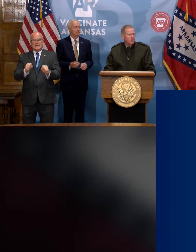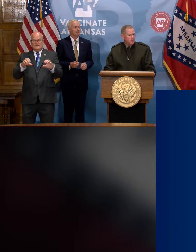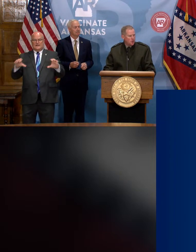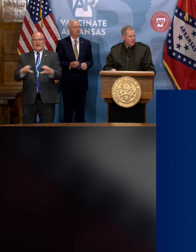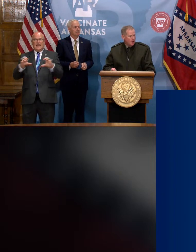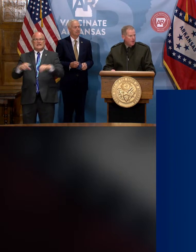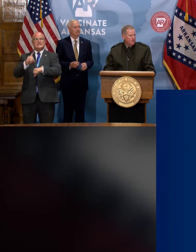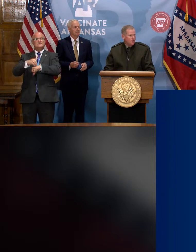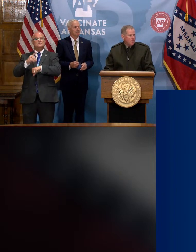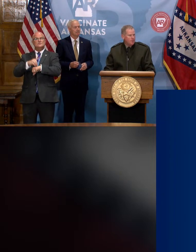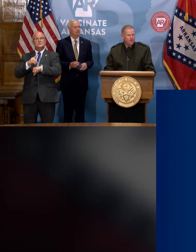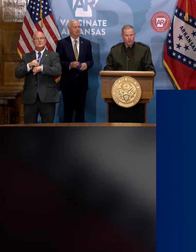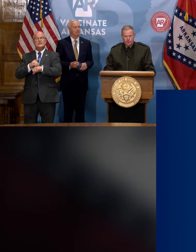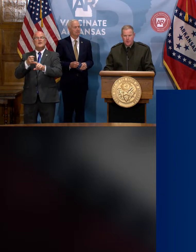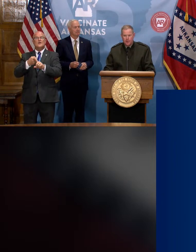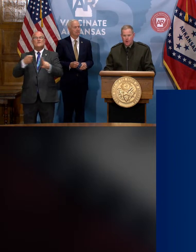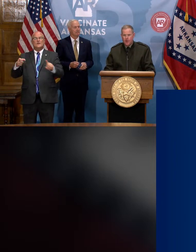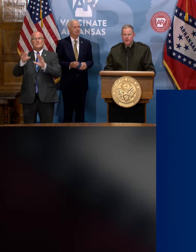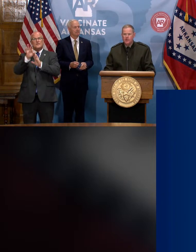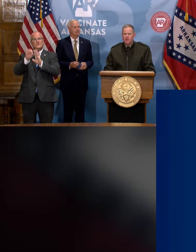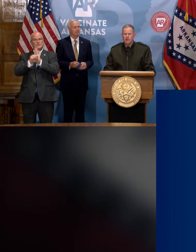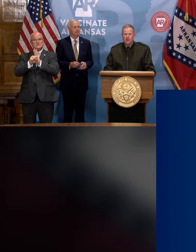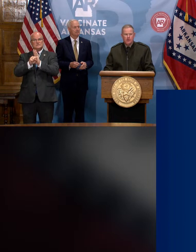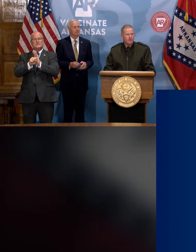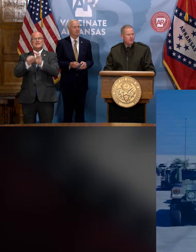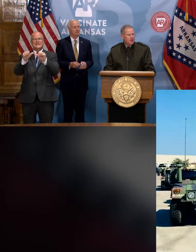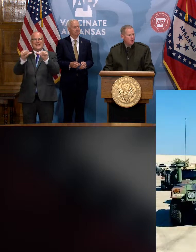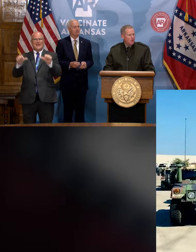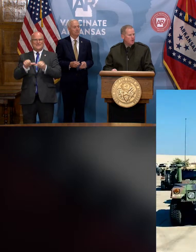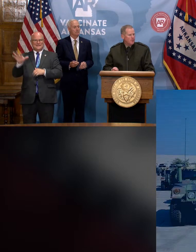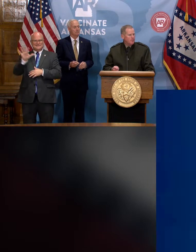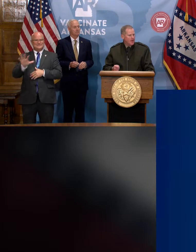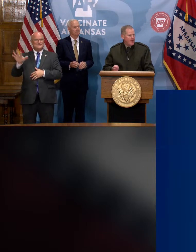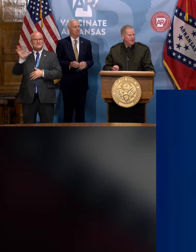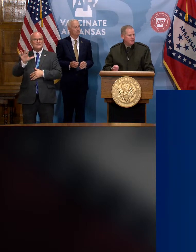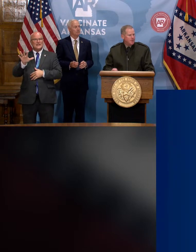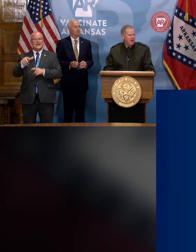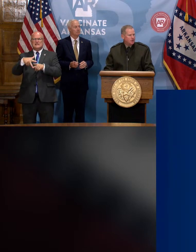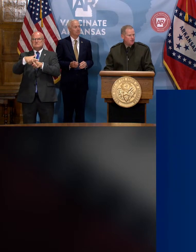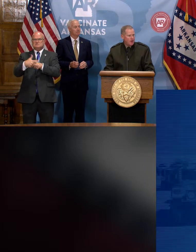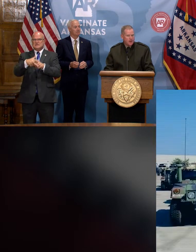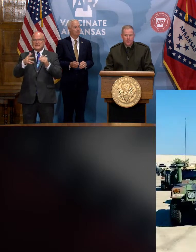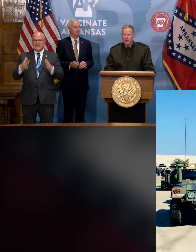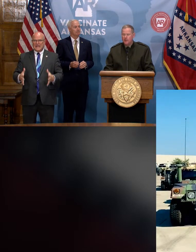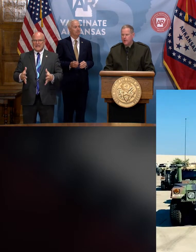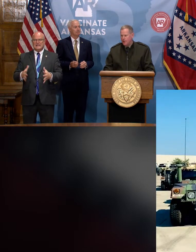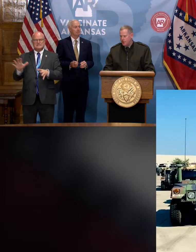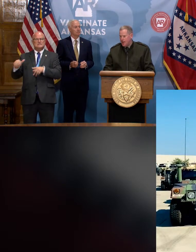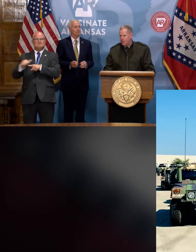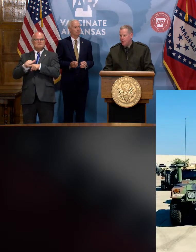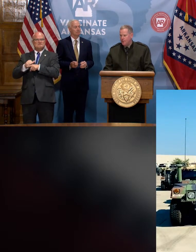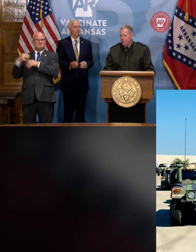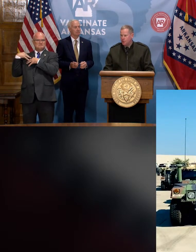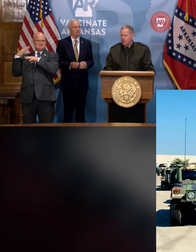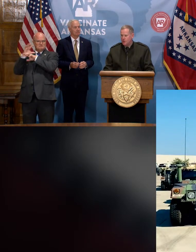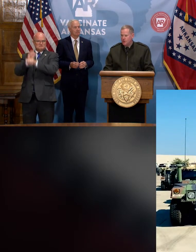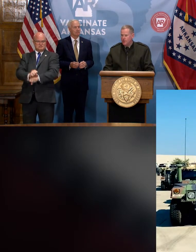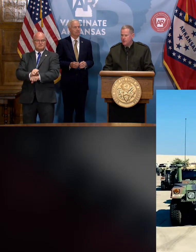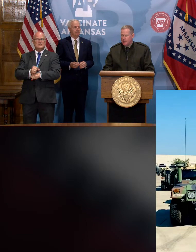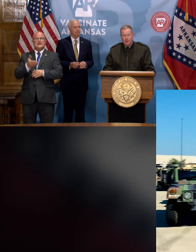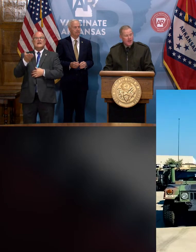orders, primarily from the Fort Smith area. They are mechanics by trade. They're down there